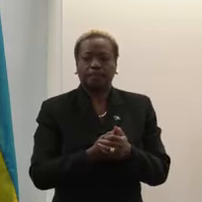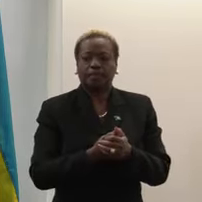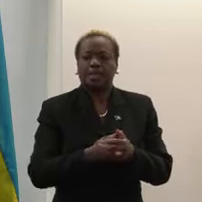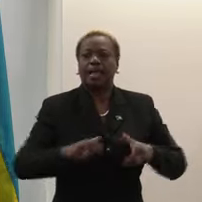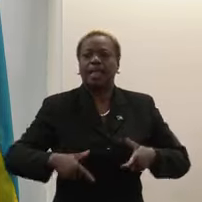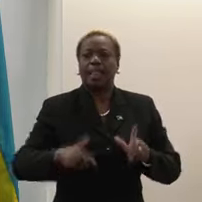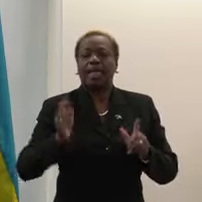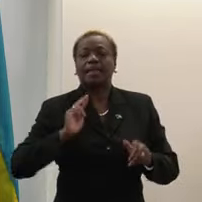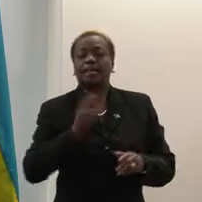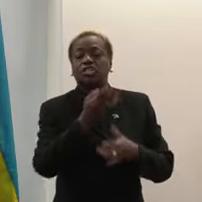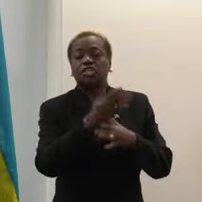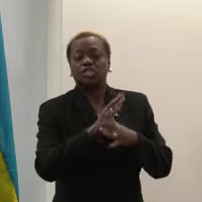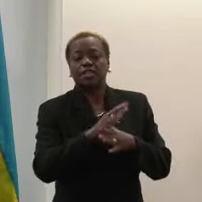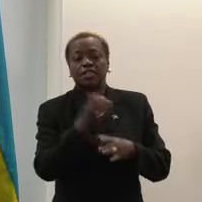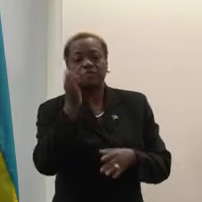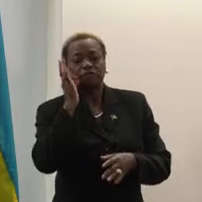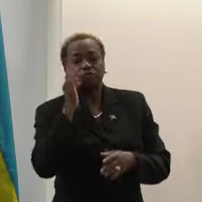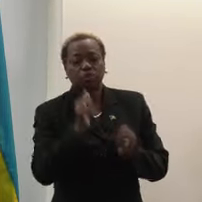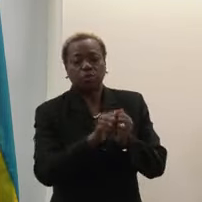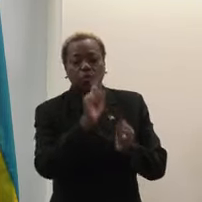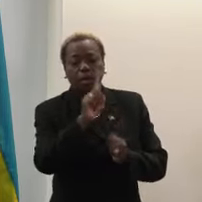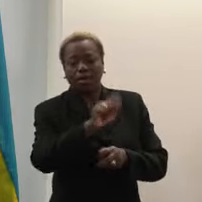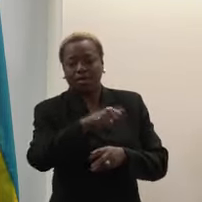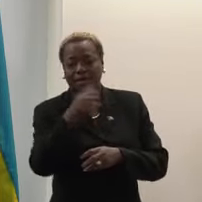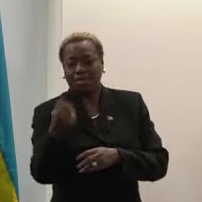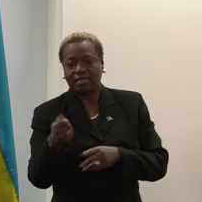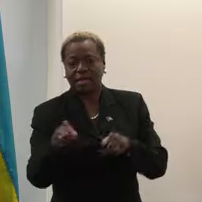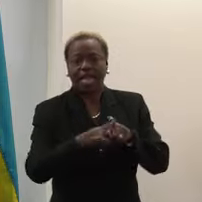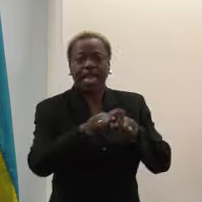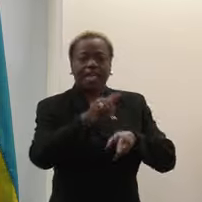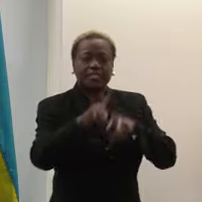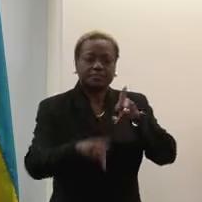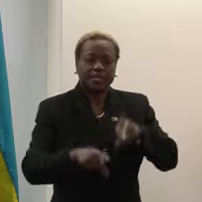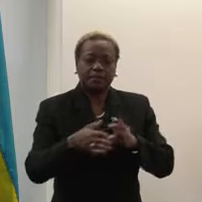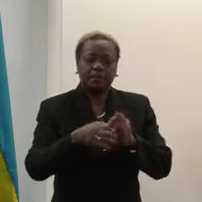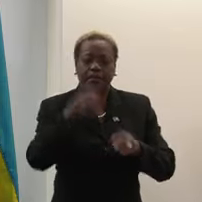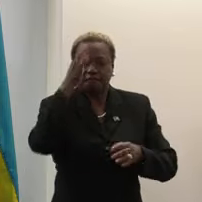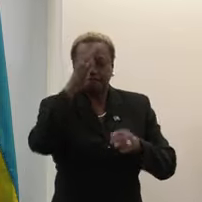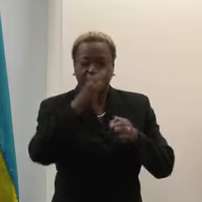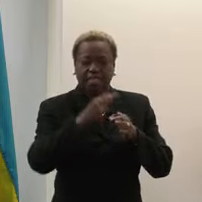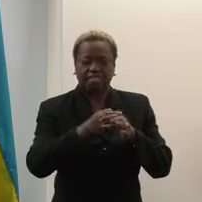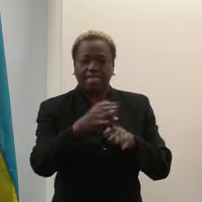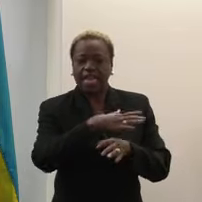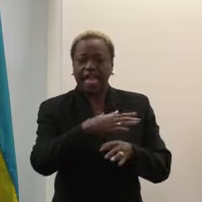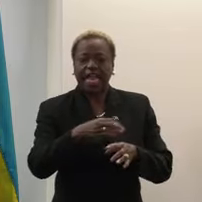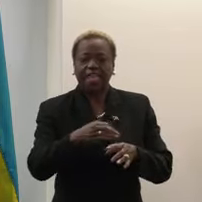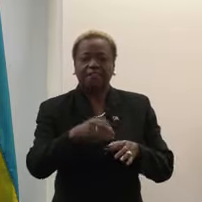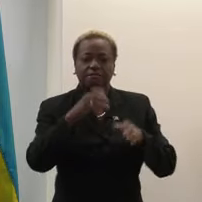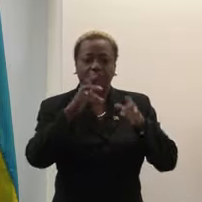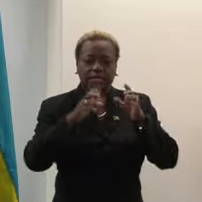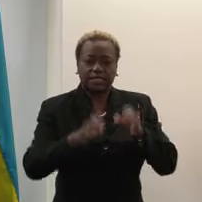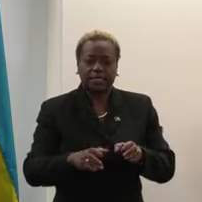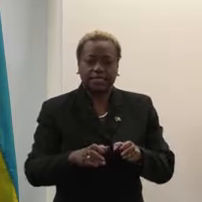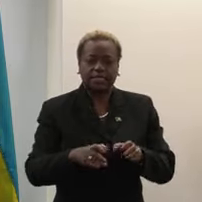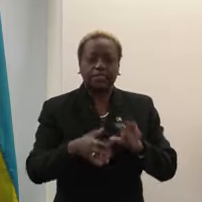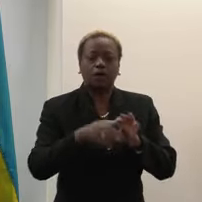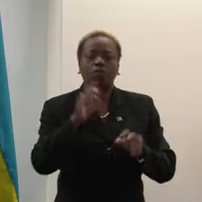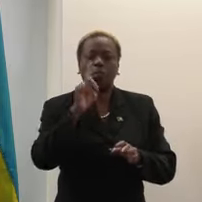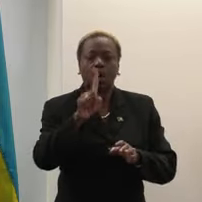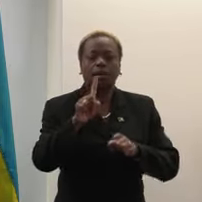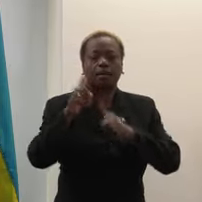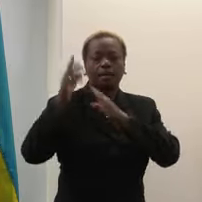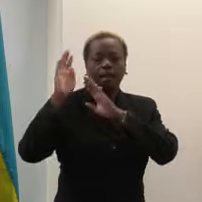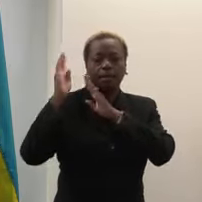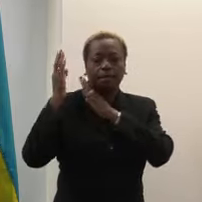Let us share these fruits with one another as people of faith and as citizens of One